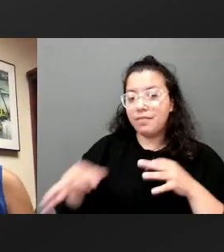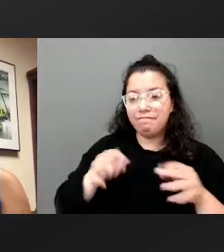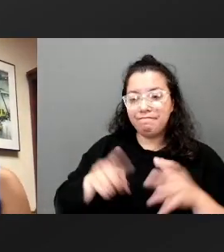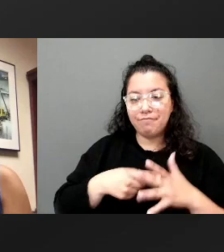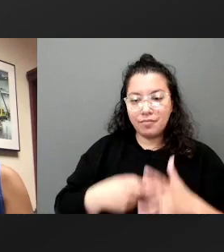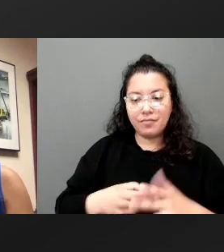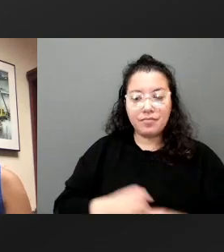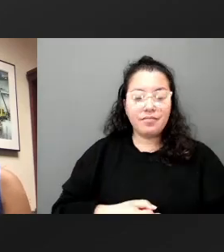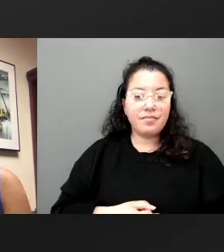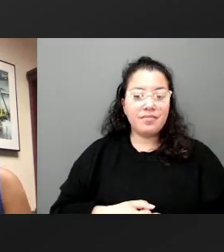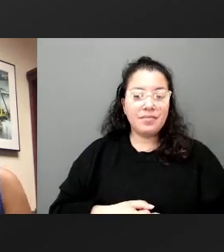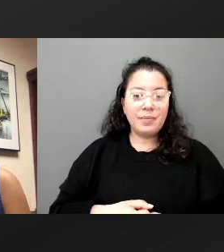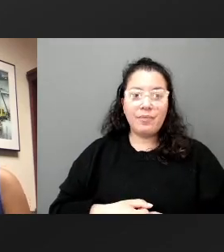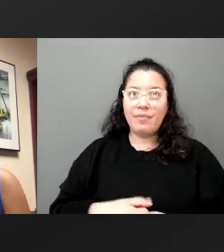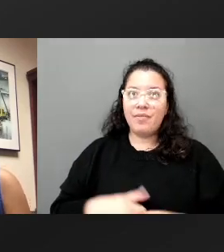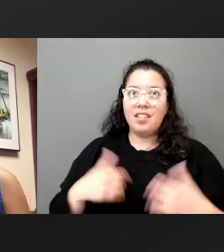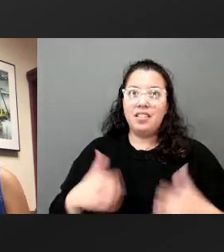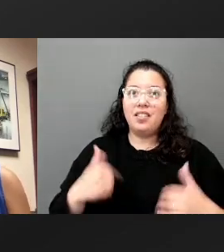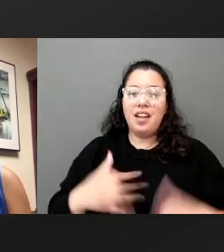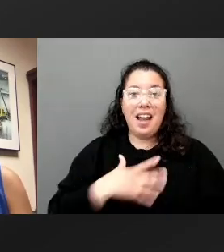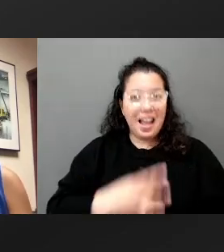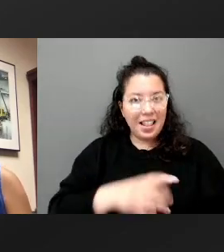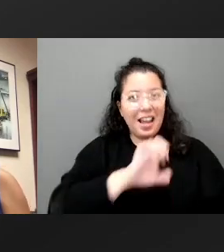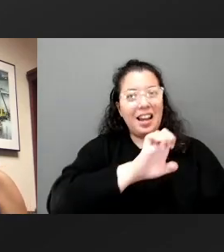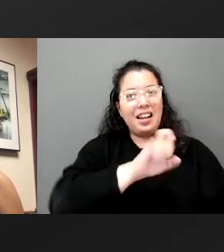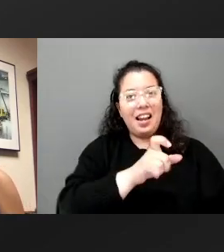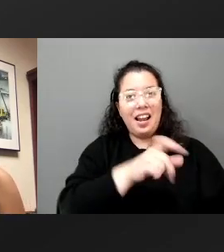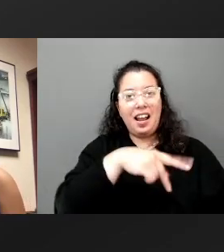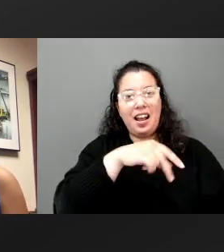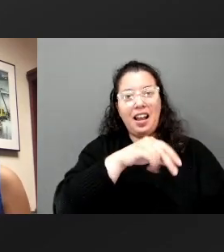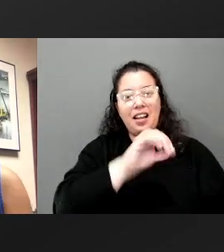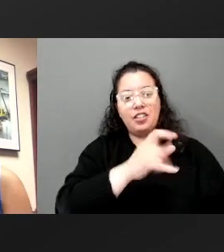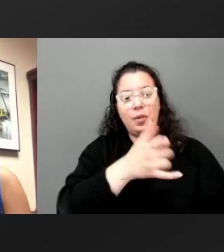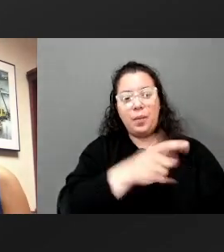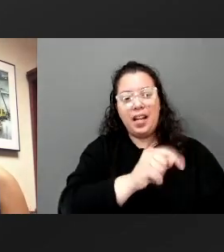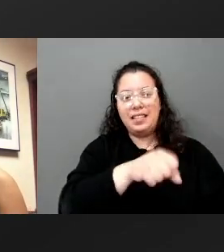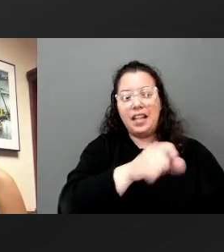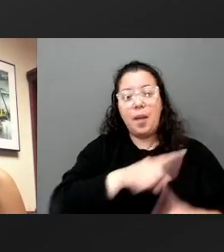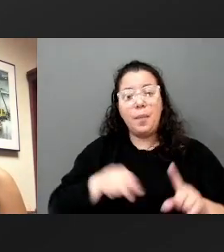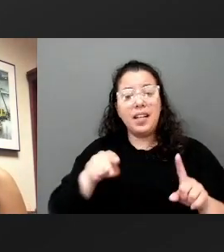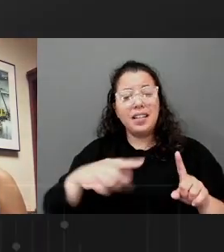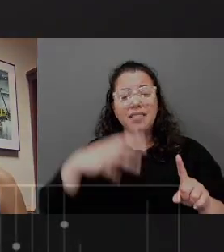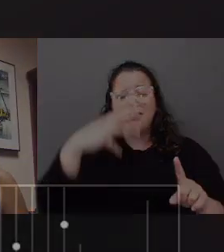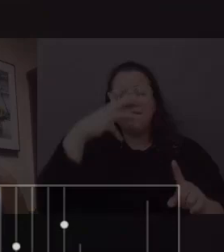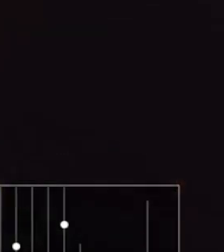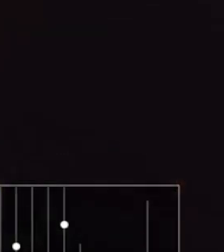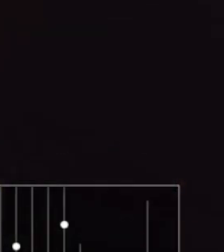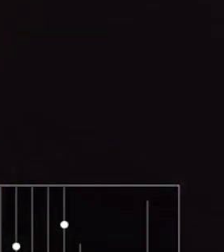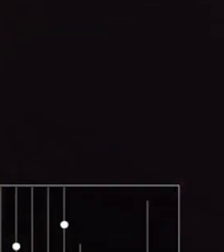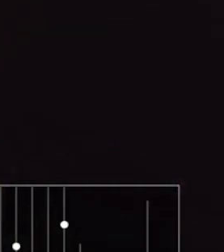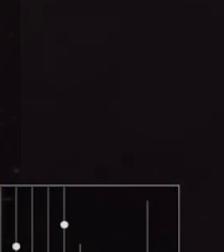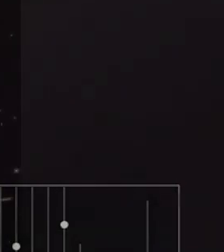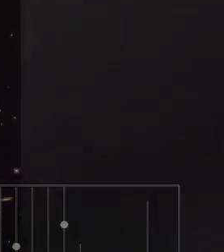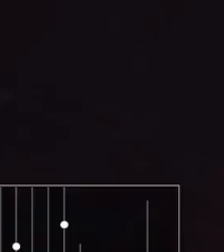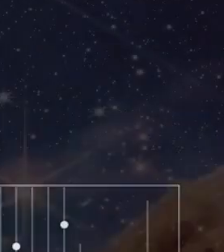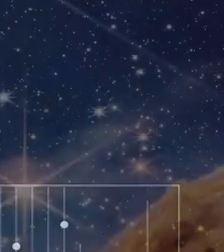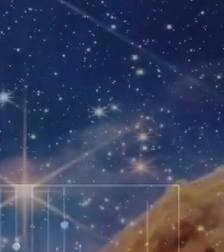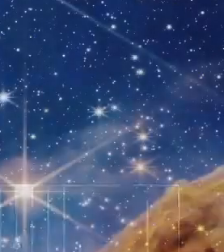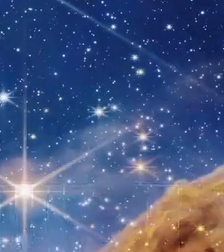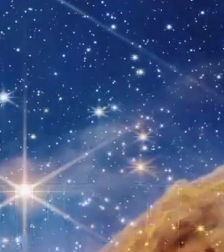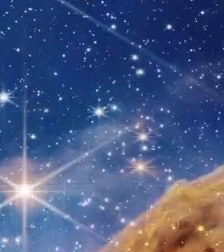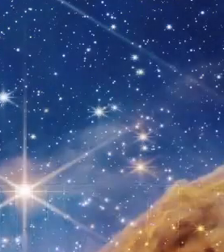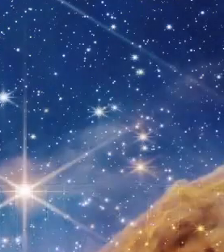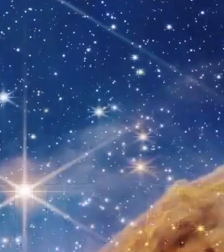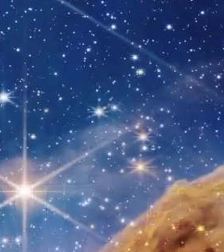Yeah, as much as I love the exoplanet spectrum, this one is just so stunning. There's just so much detail here. I mean, honestly, all